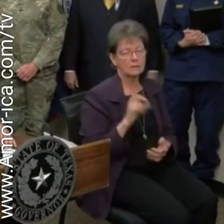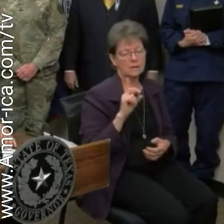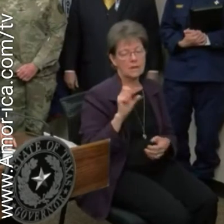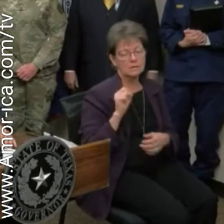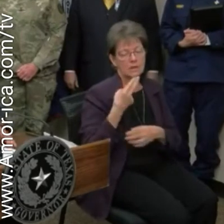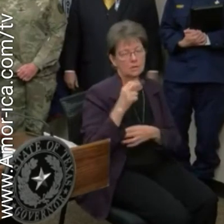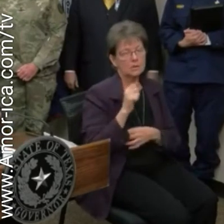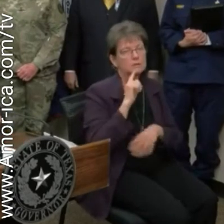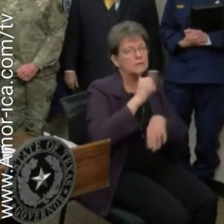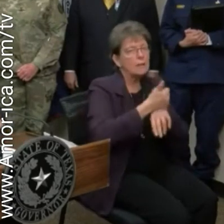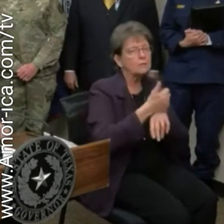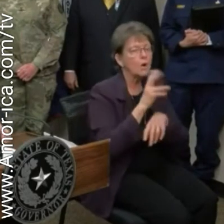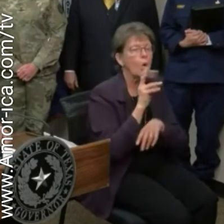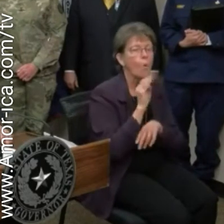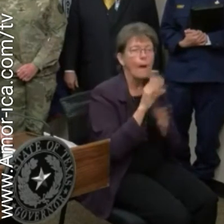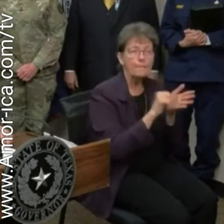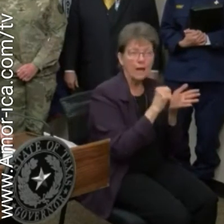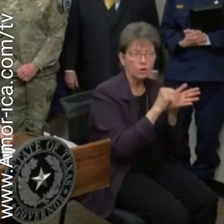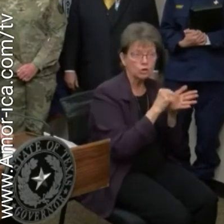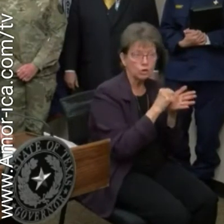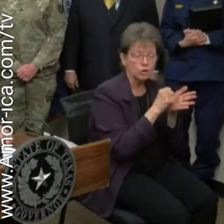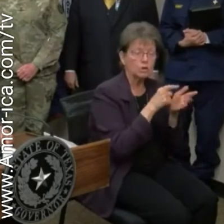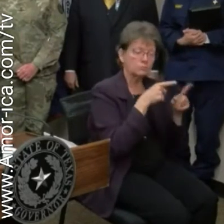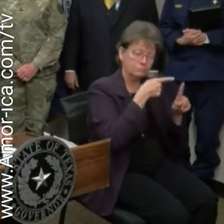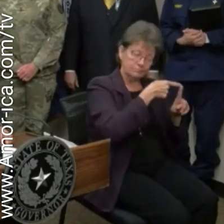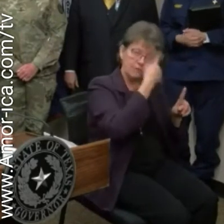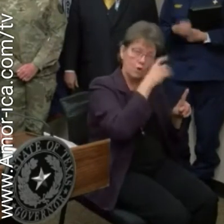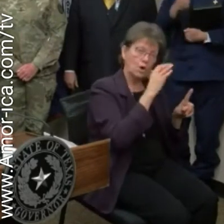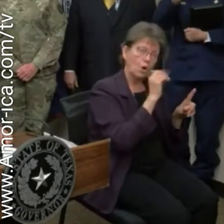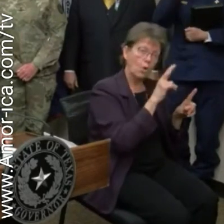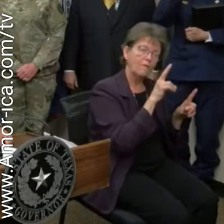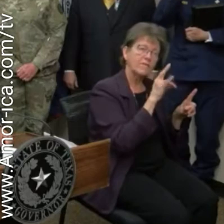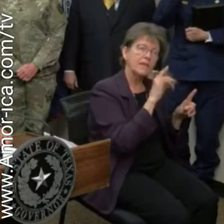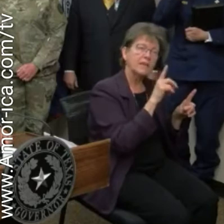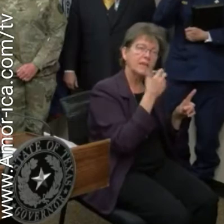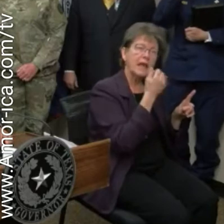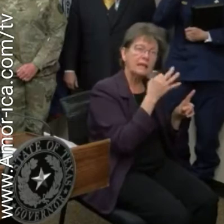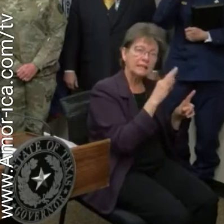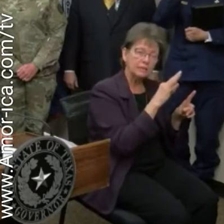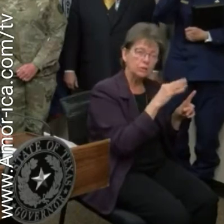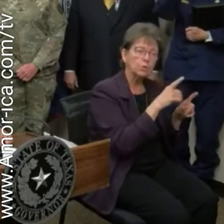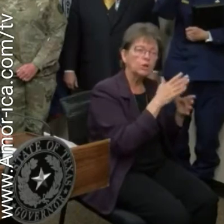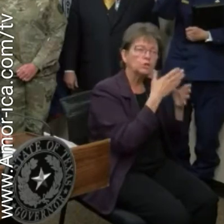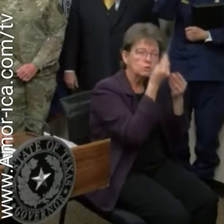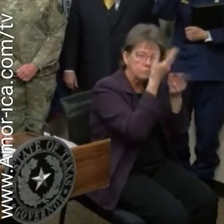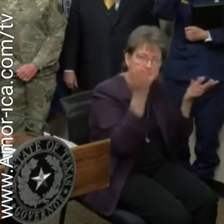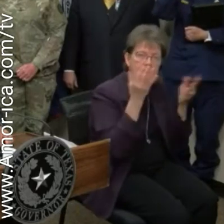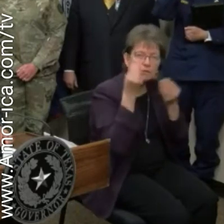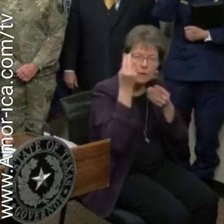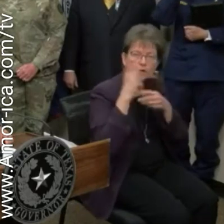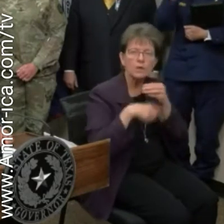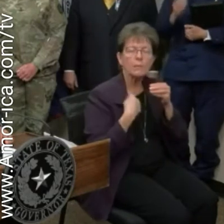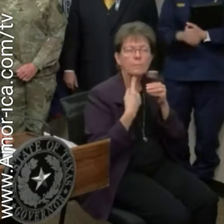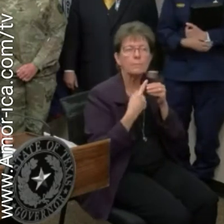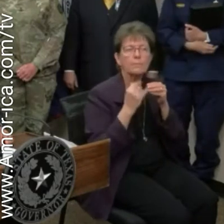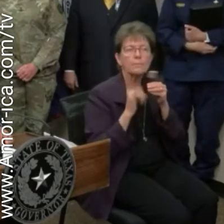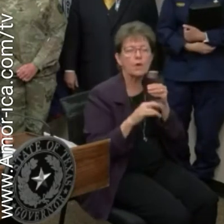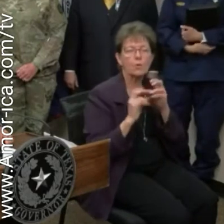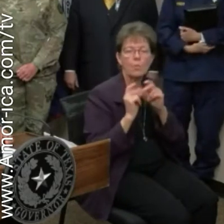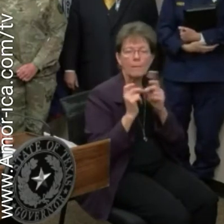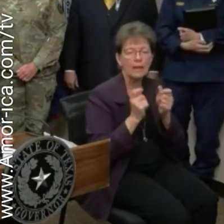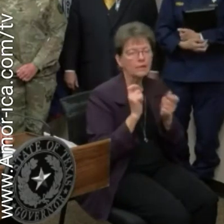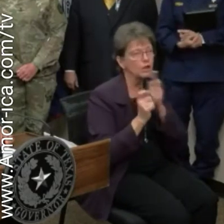DSHS established a web page specific to COVID-19 to share up-to-date information regarding the